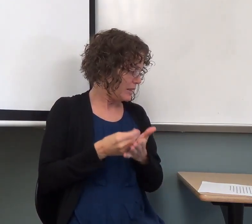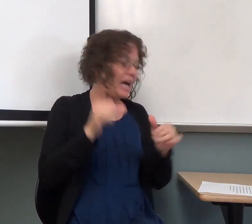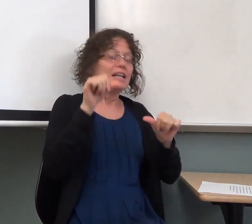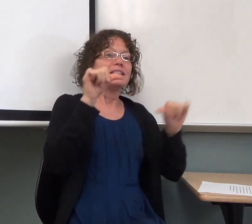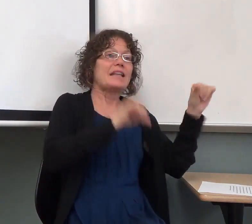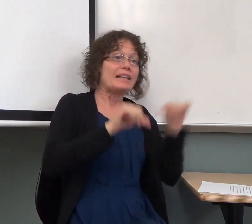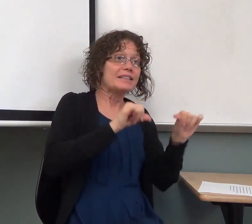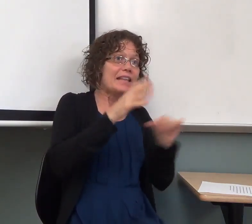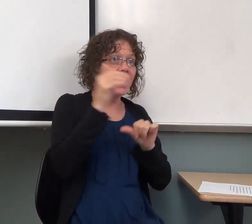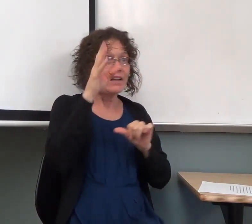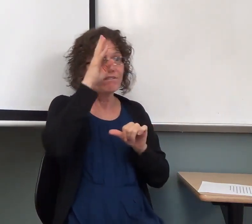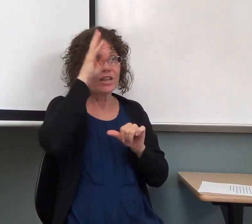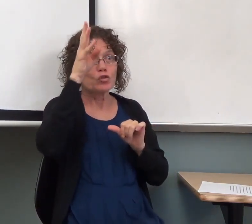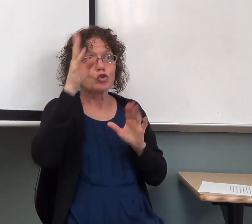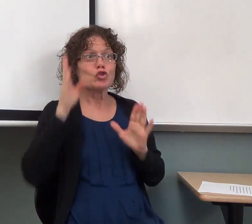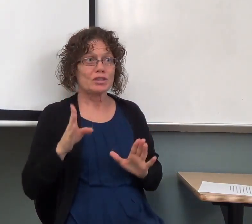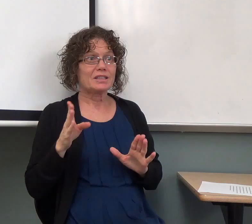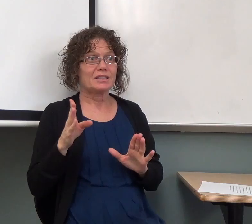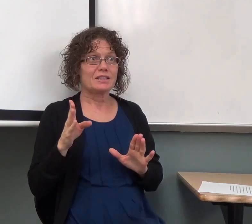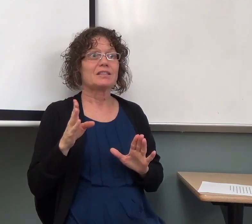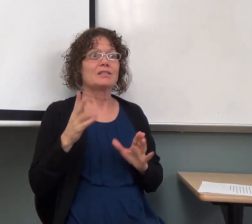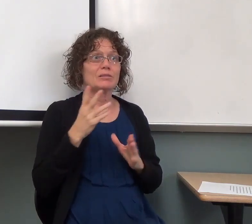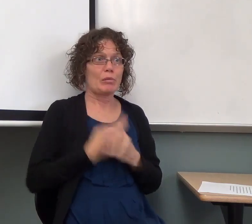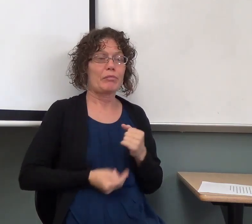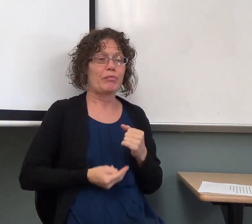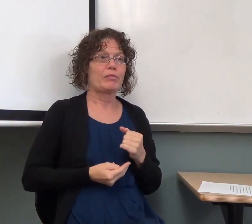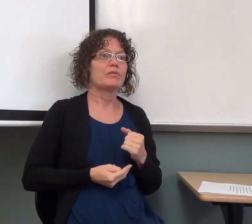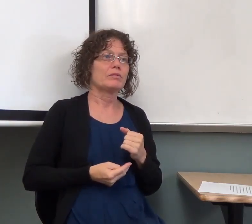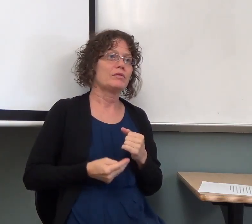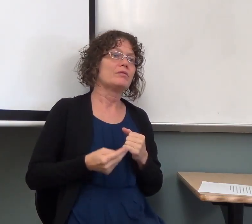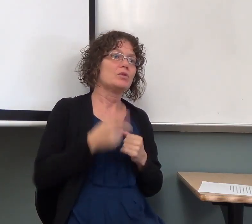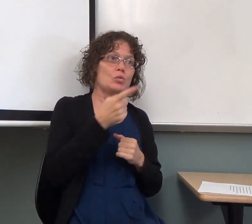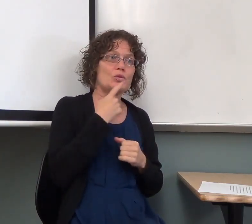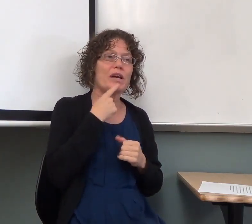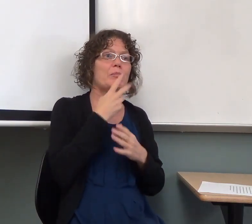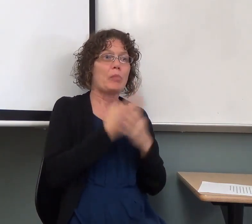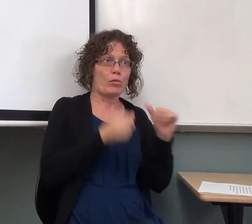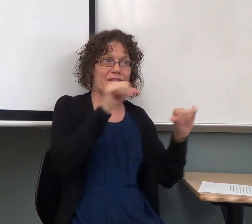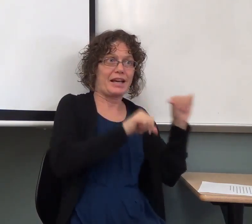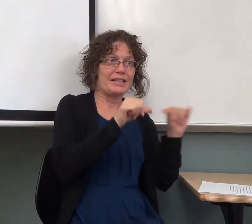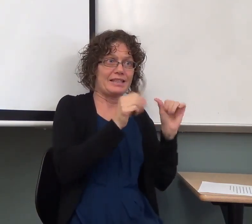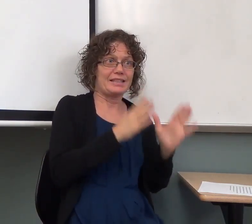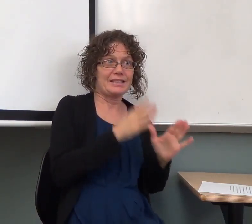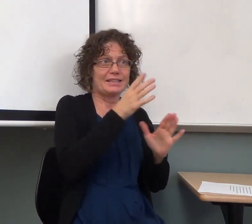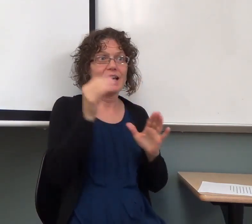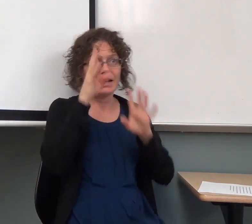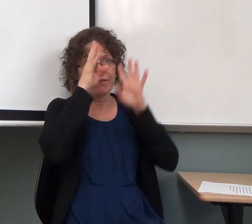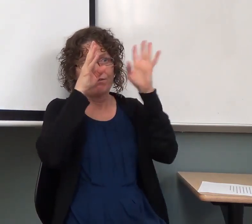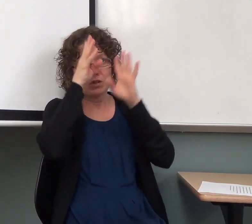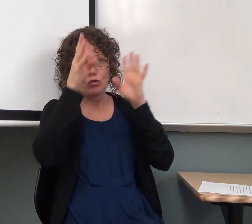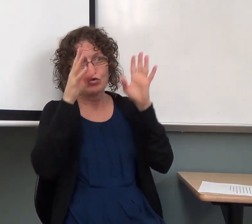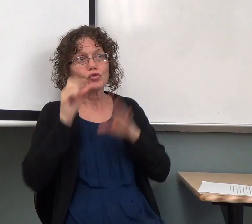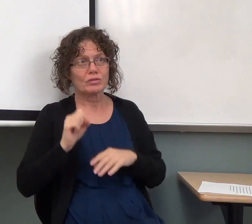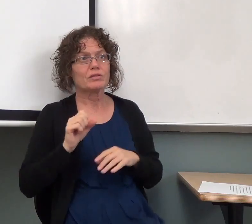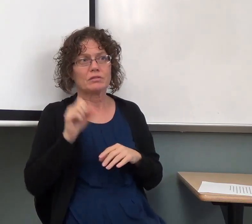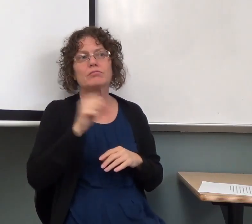Many scientists and inventors have made big money, and you said both the scientists and inventors are the subject. You would be correct. Nice